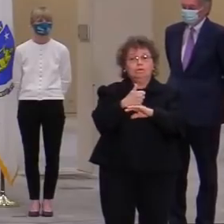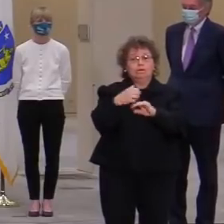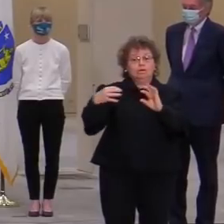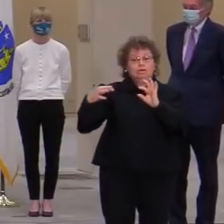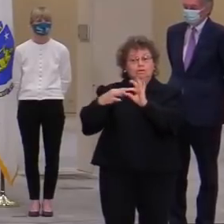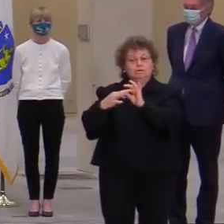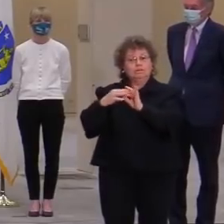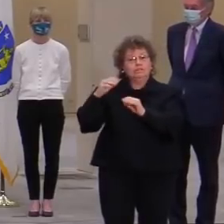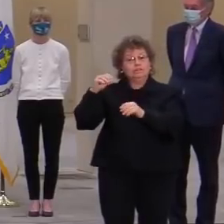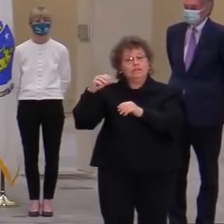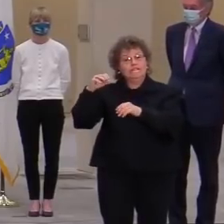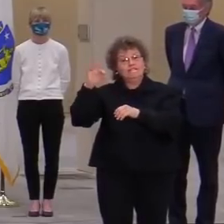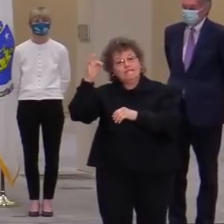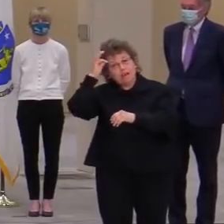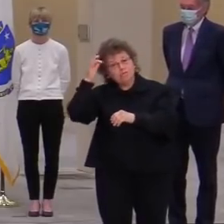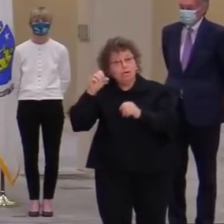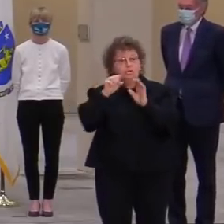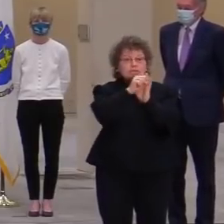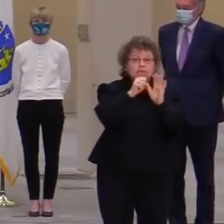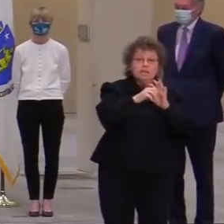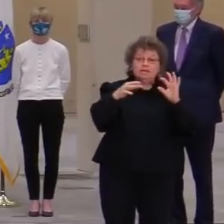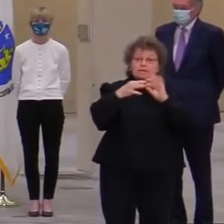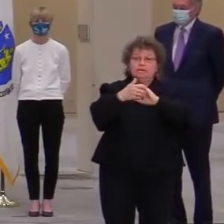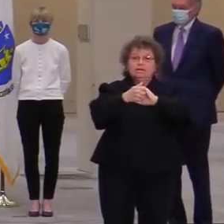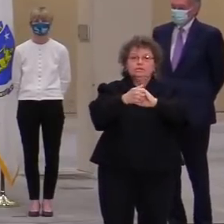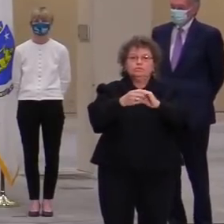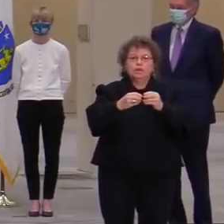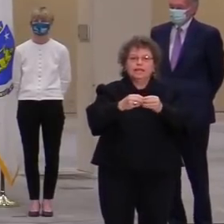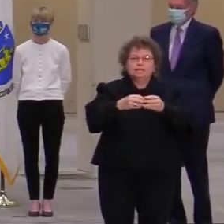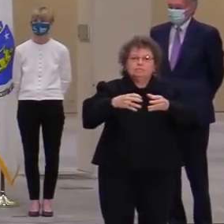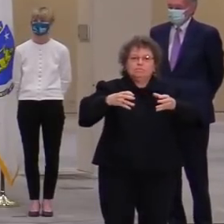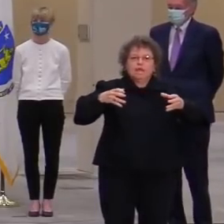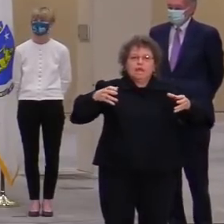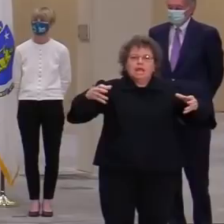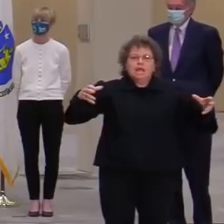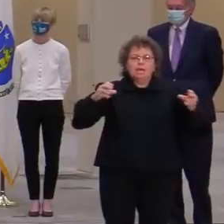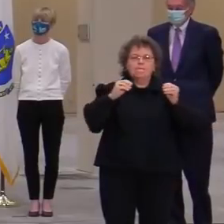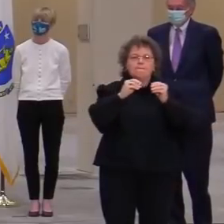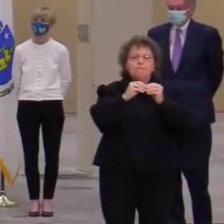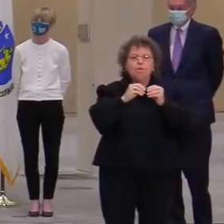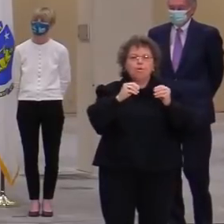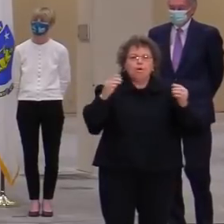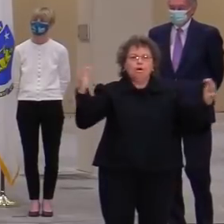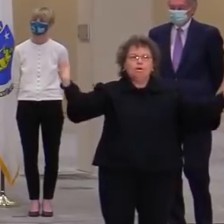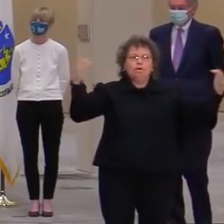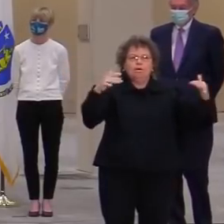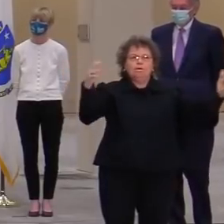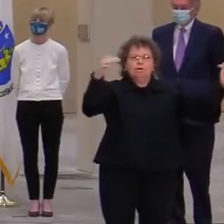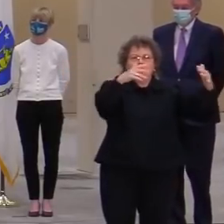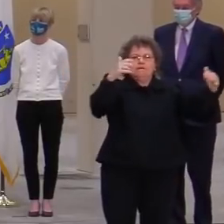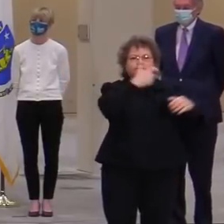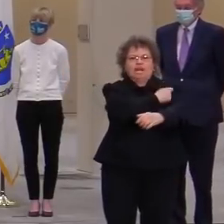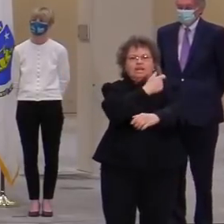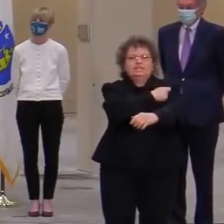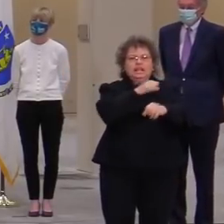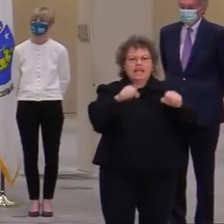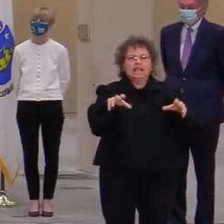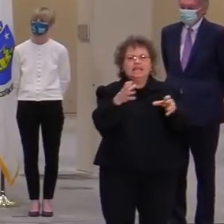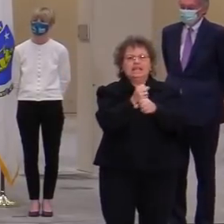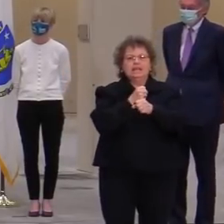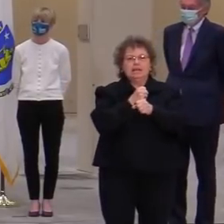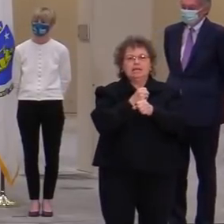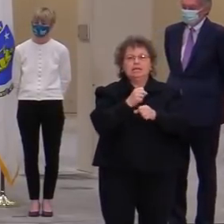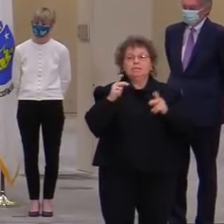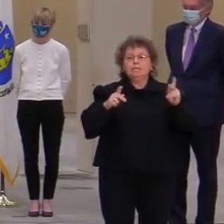federal pilot centers is to expand access to vaccinations that focuses on communities with a higher risk of